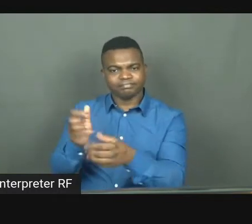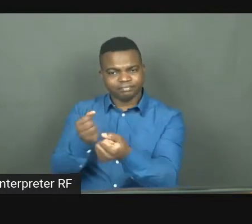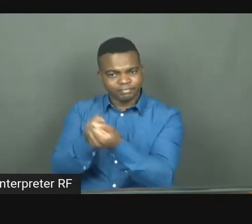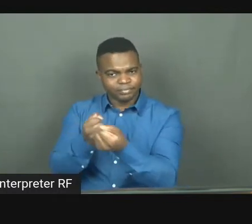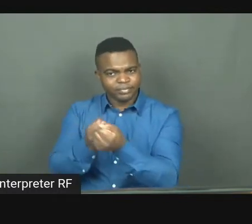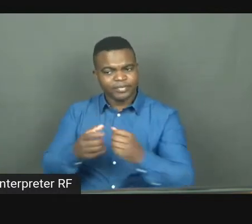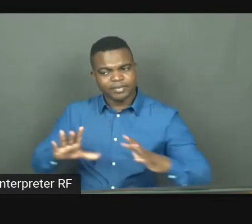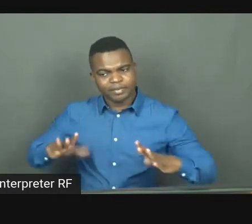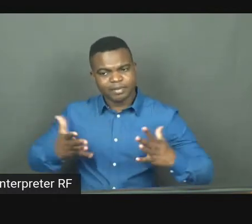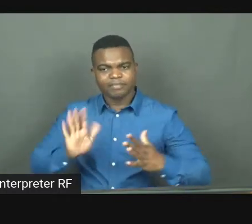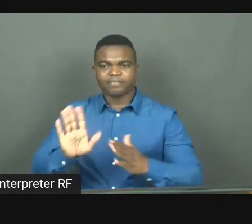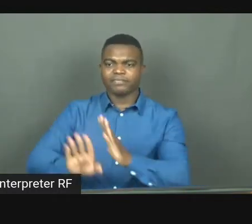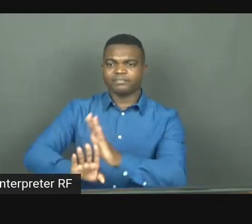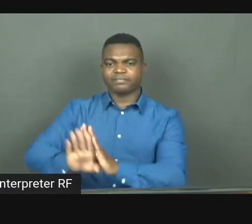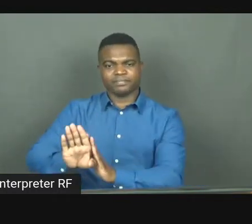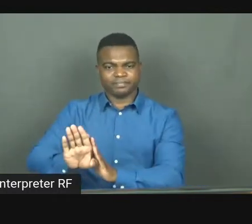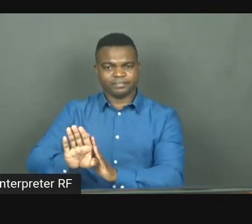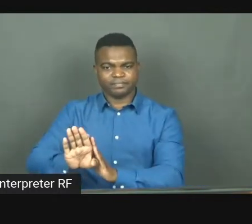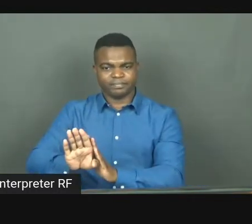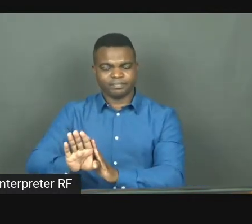localization.